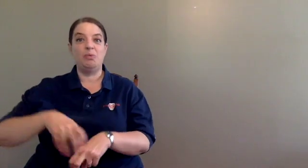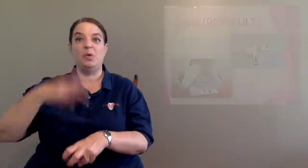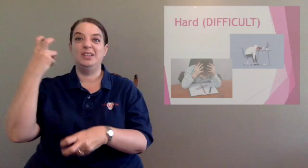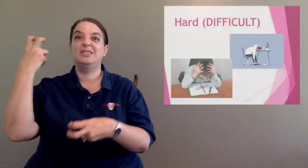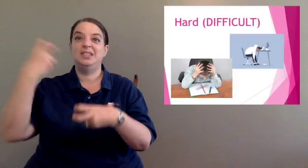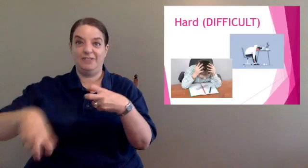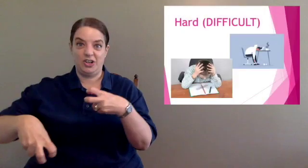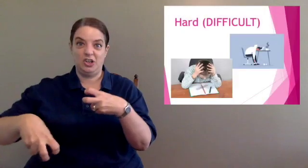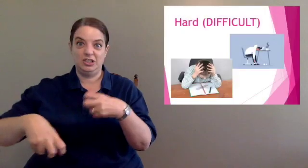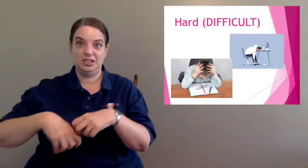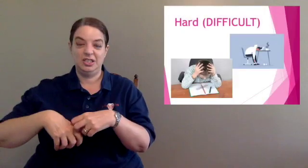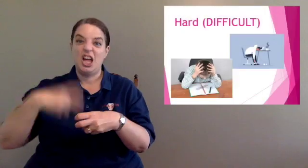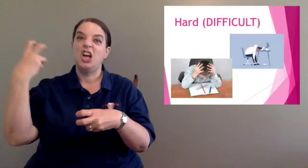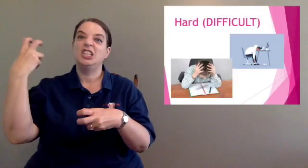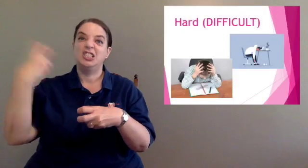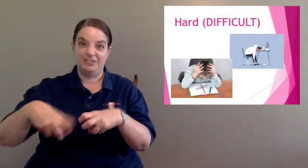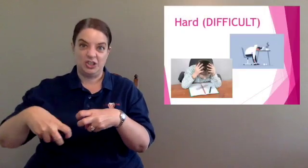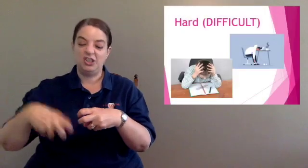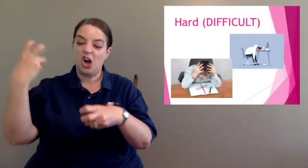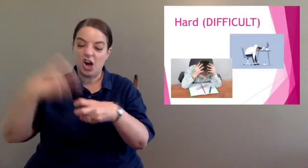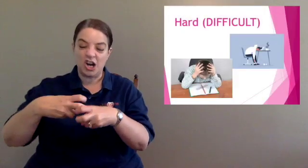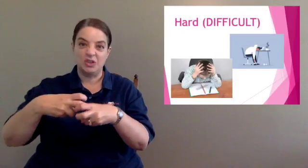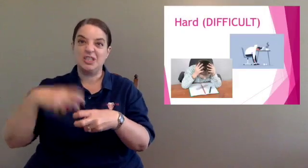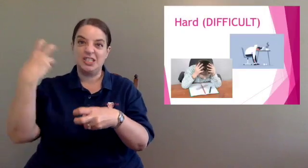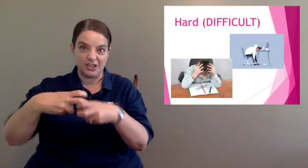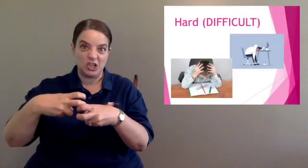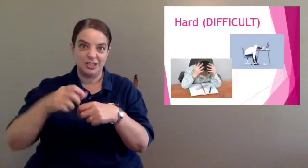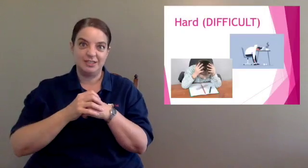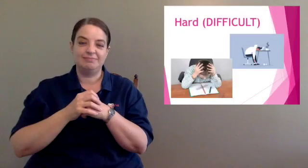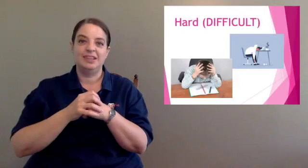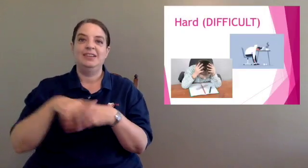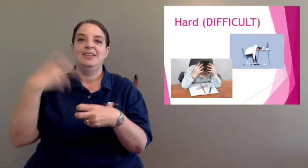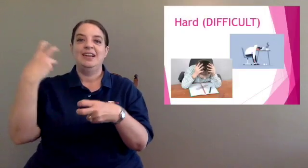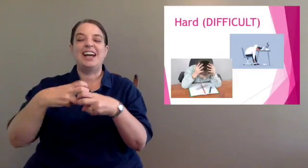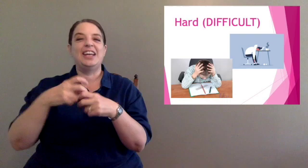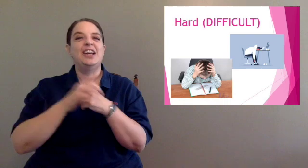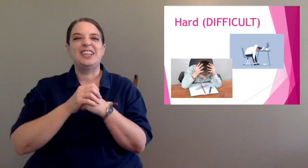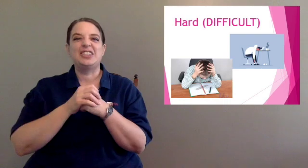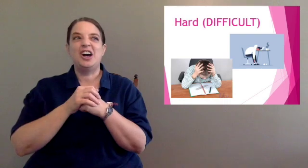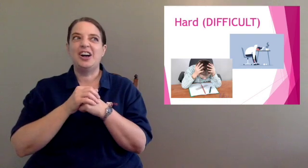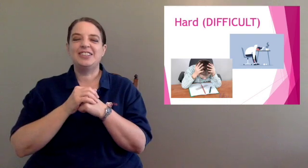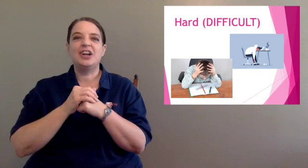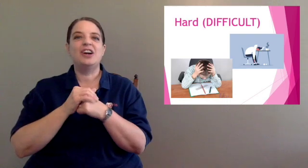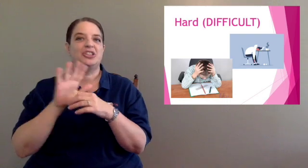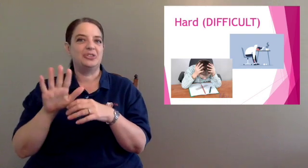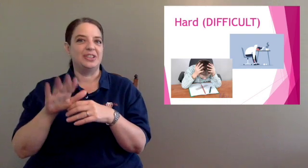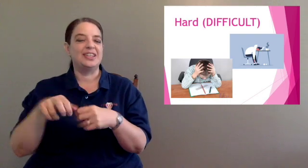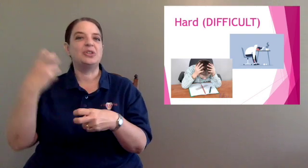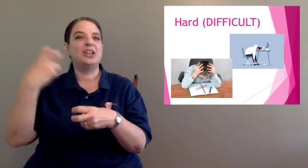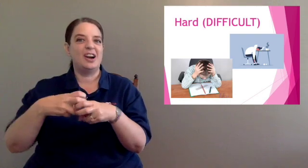was difficult. Difficult, hard, or difficult. Again, that's not hard as in a hard surface. That's only hard